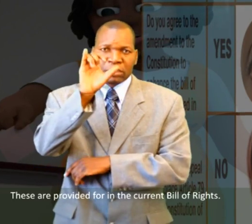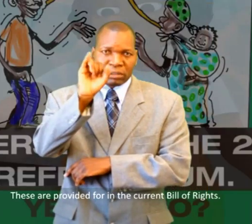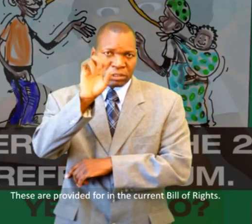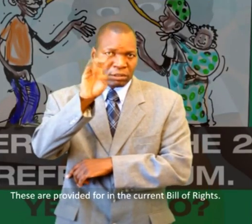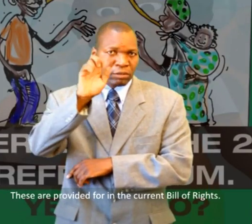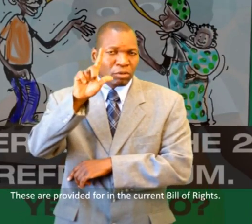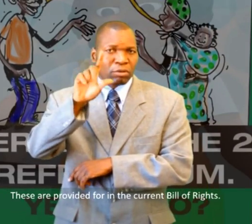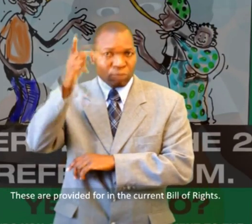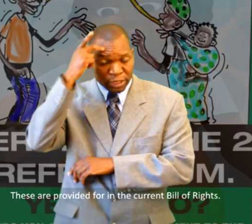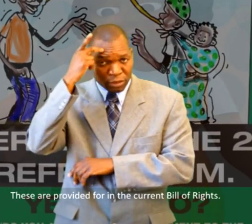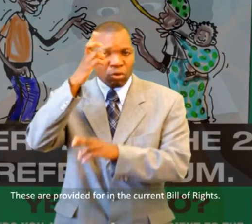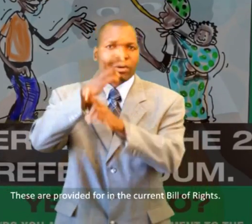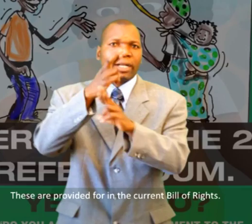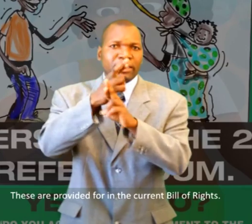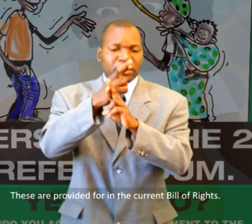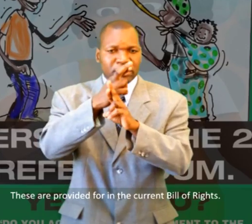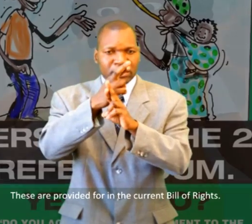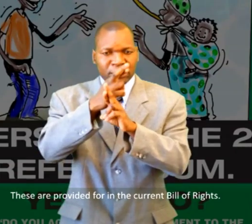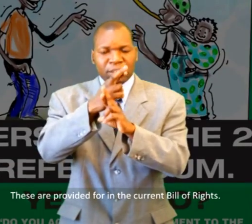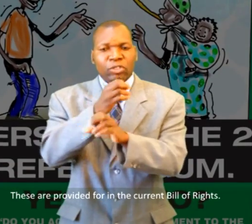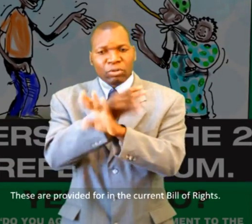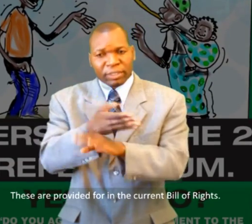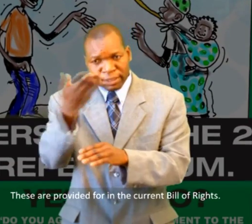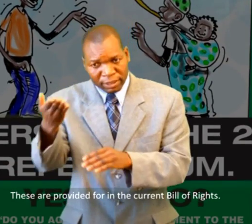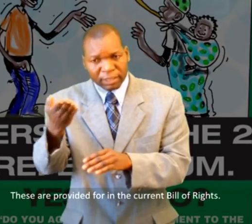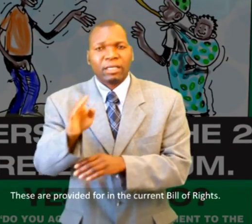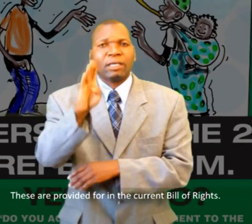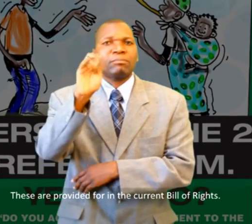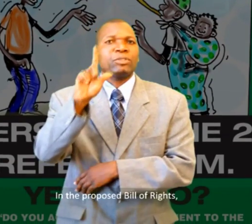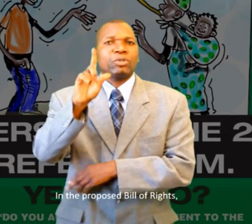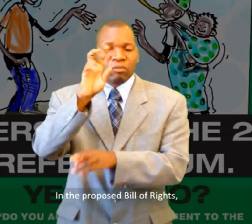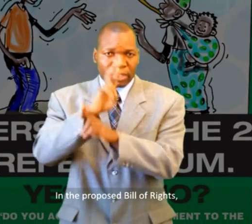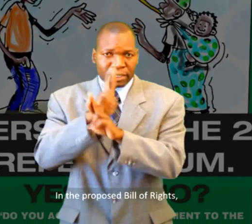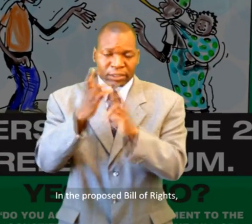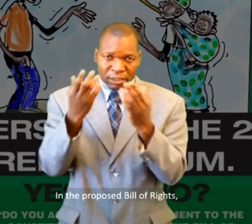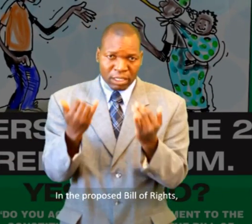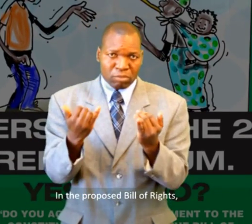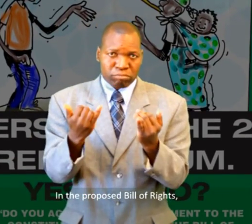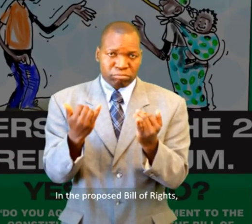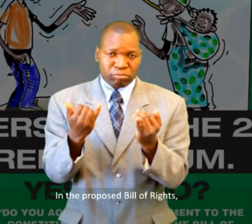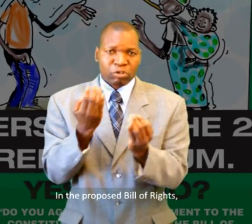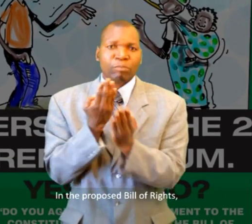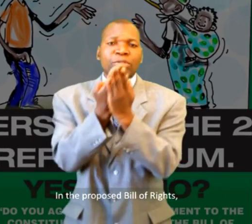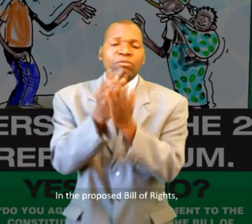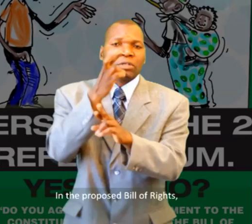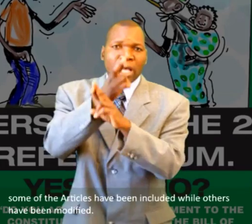These are provided for in the current Bill of Rights. In the proposed Bill of Rights, some